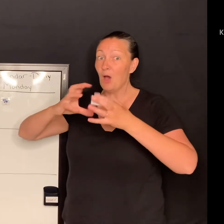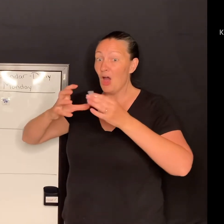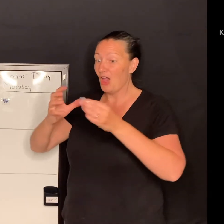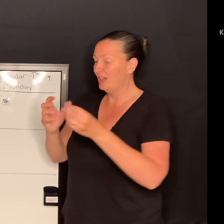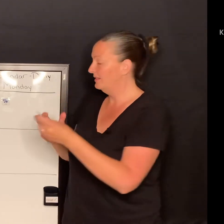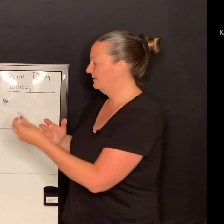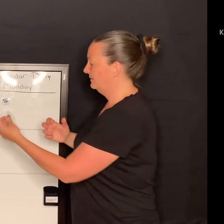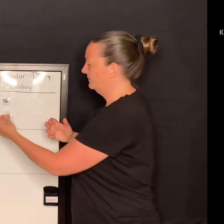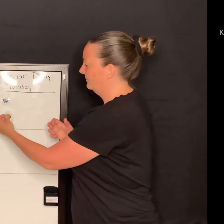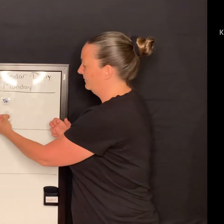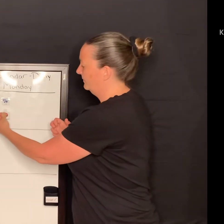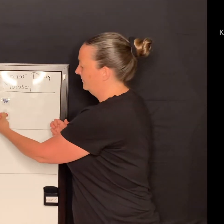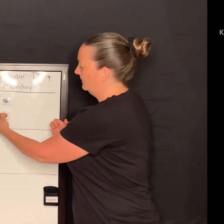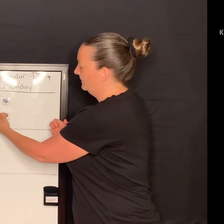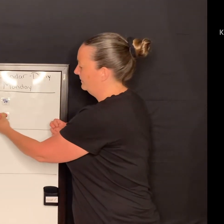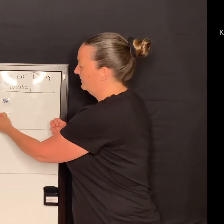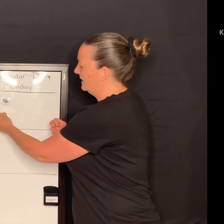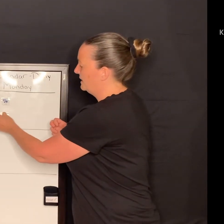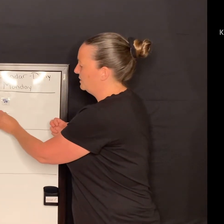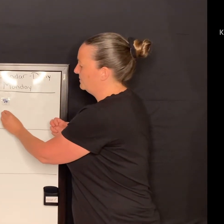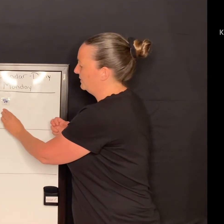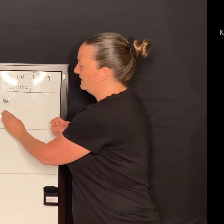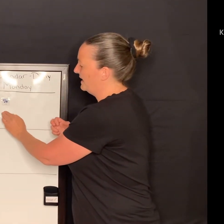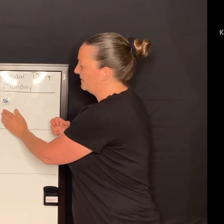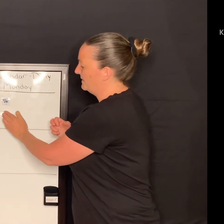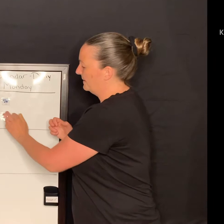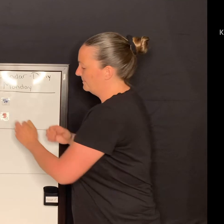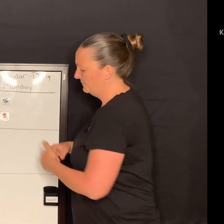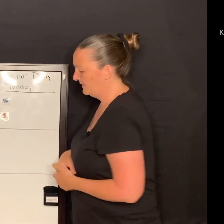ball. And you can put that up there.